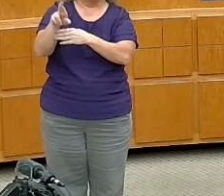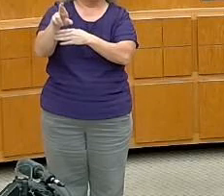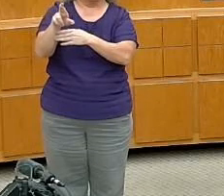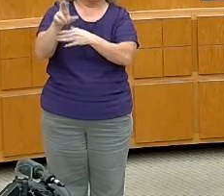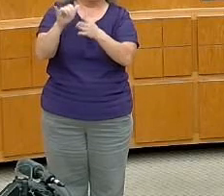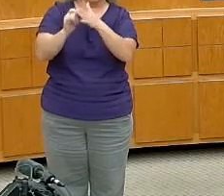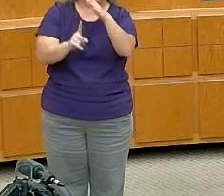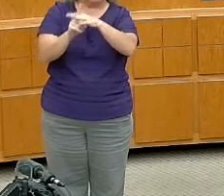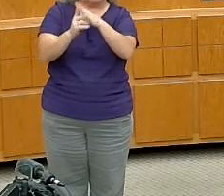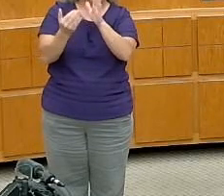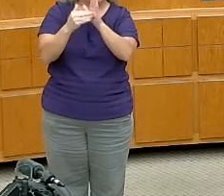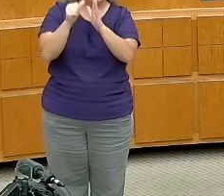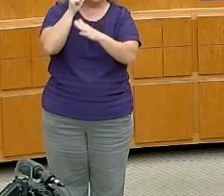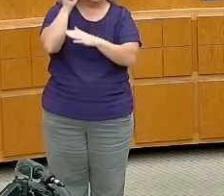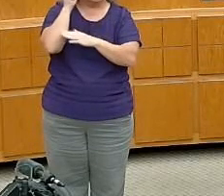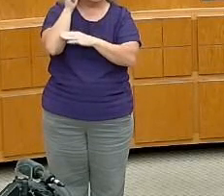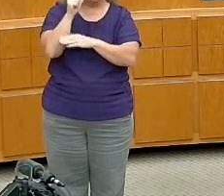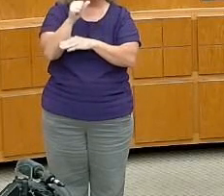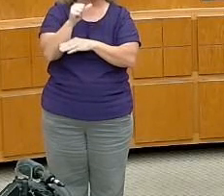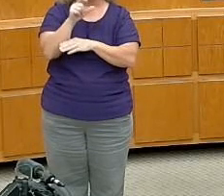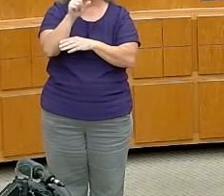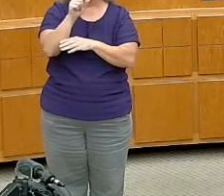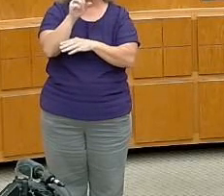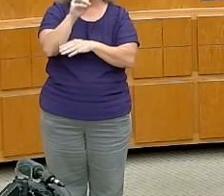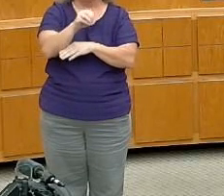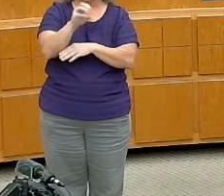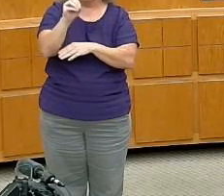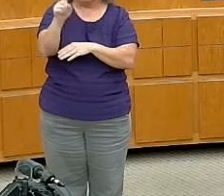that 0.01. Remember how I said